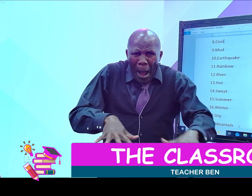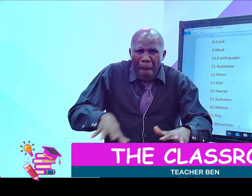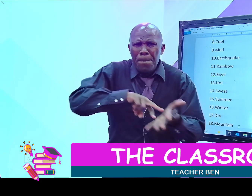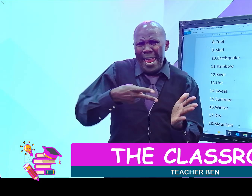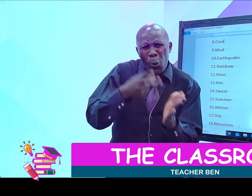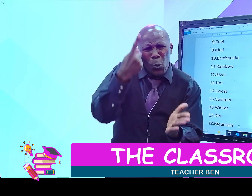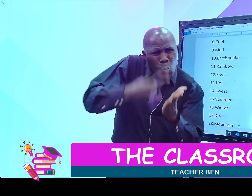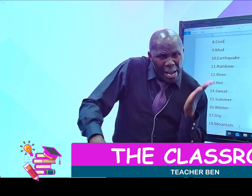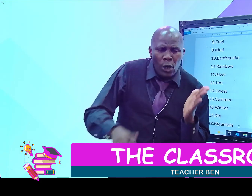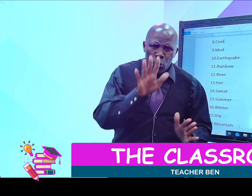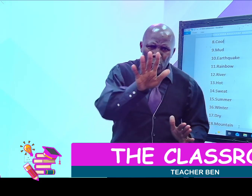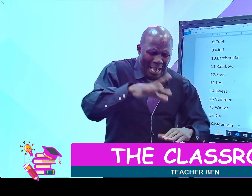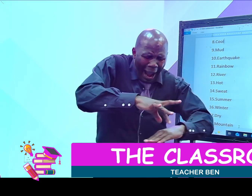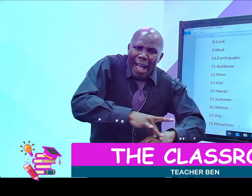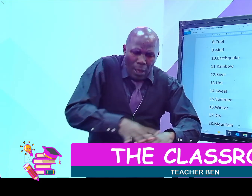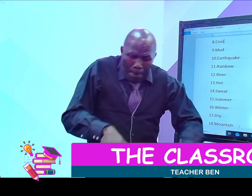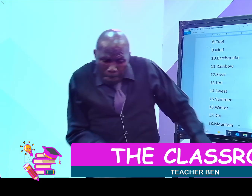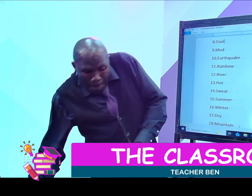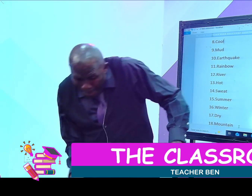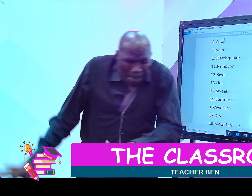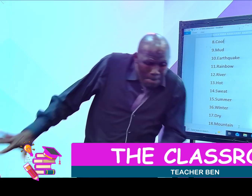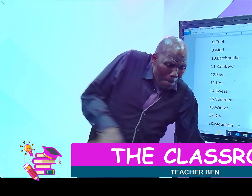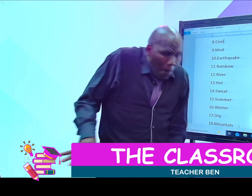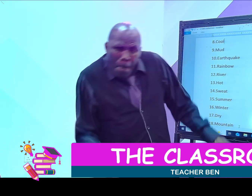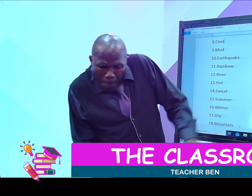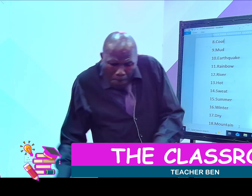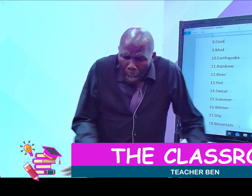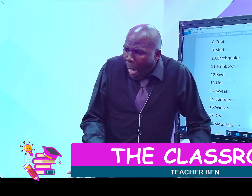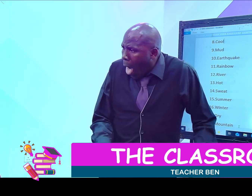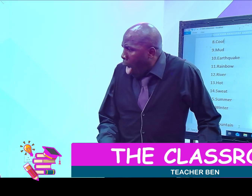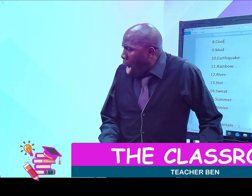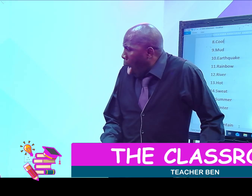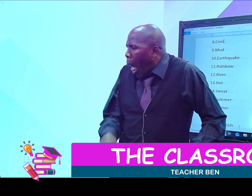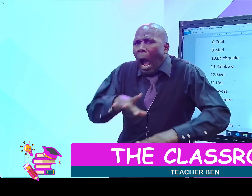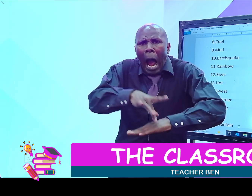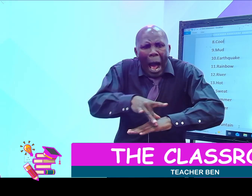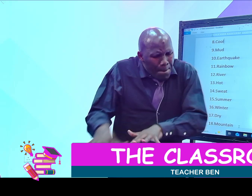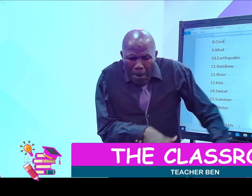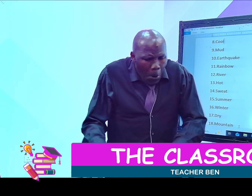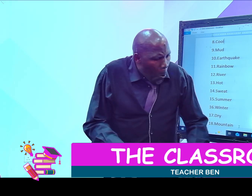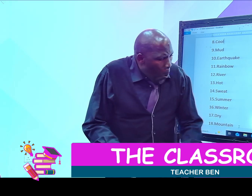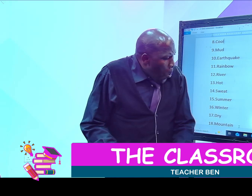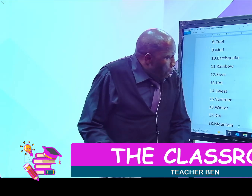earthquake. Why do we sign it that way? Because the earth shakes